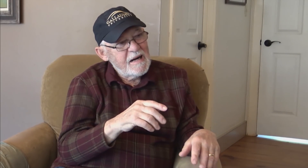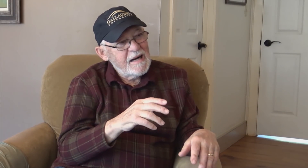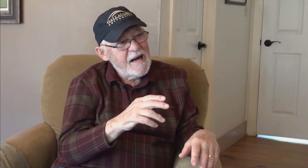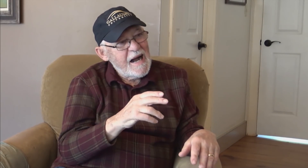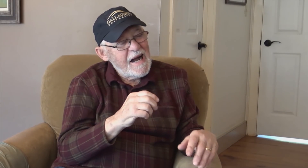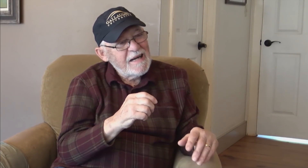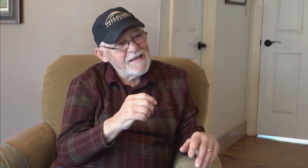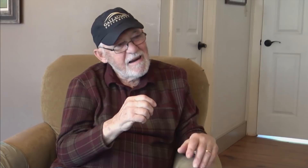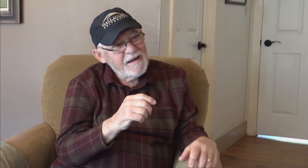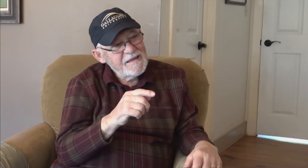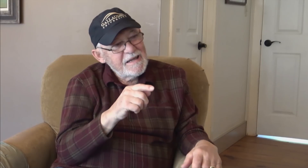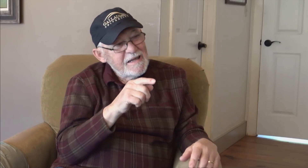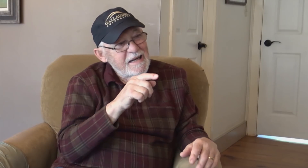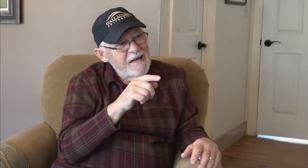I knew him as a person.